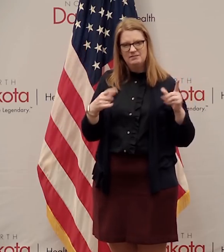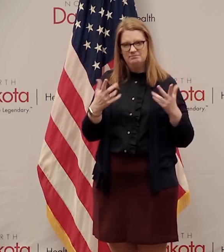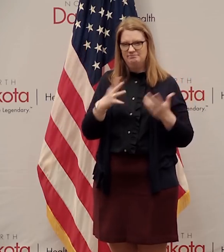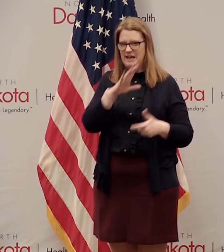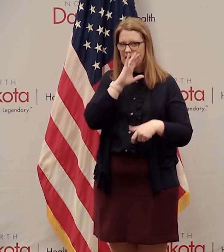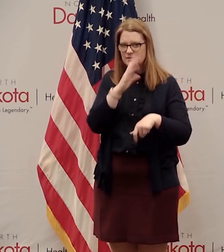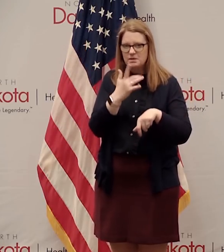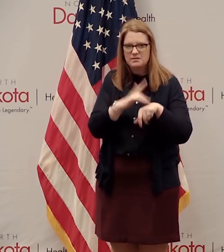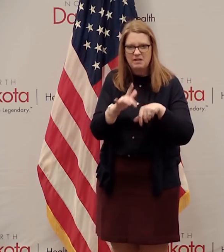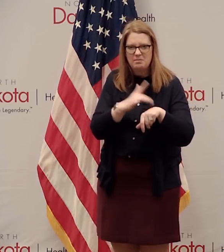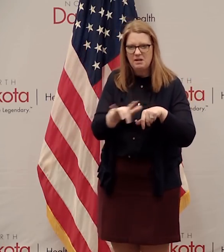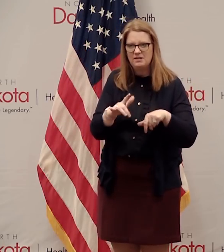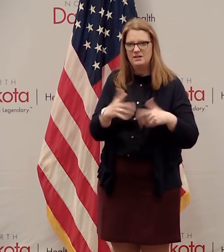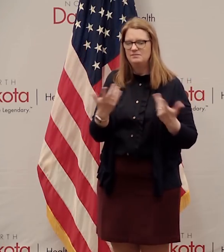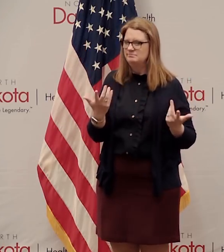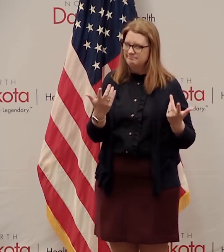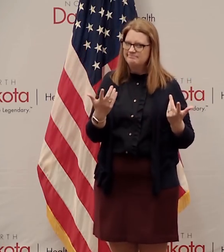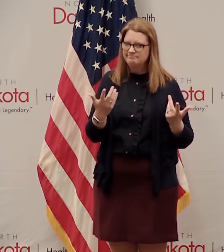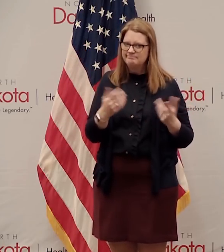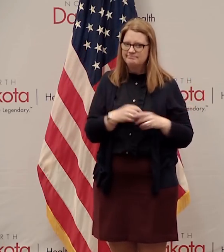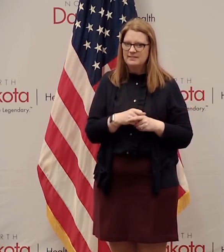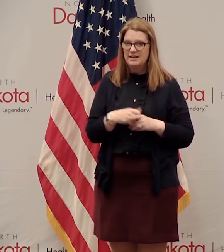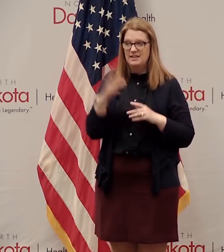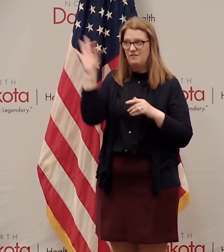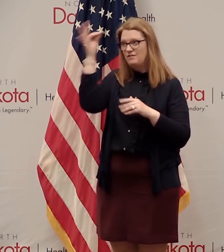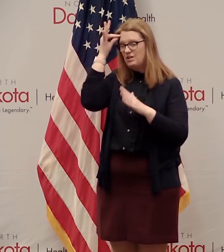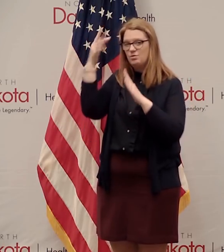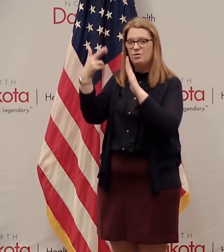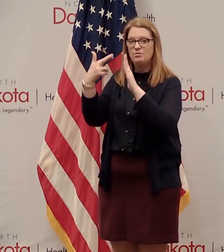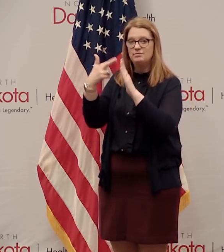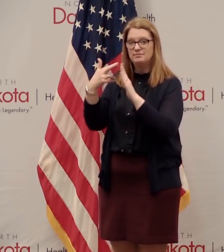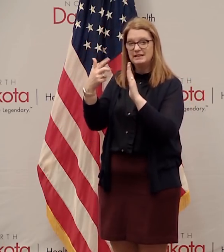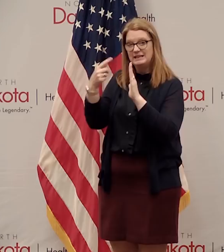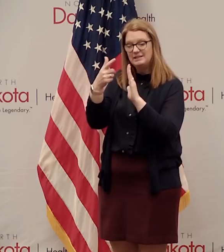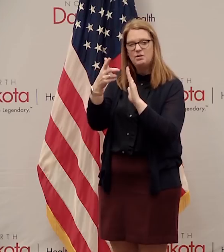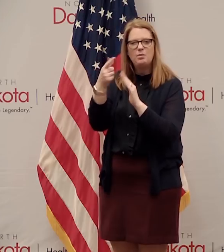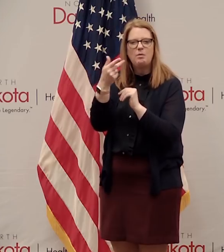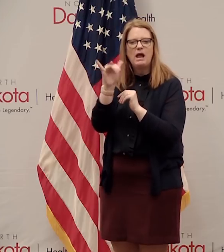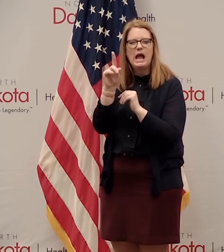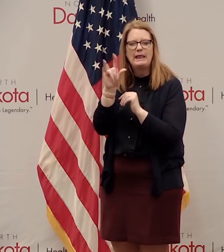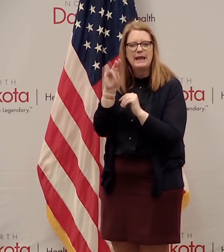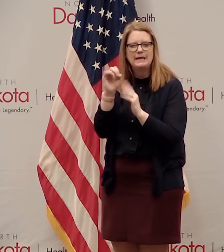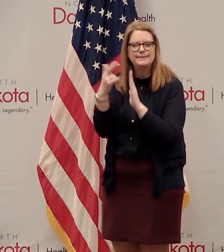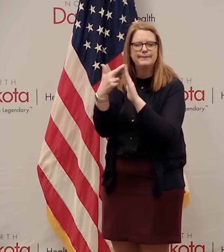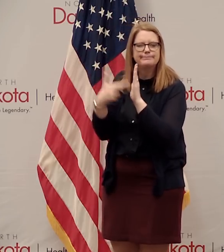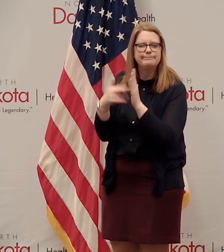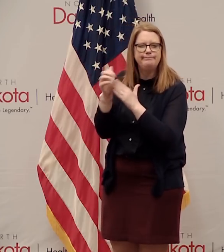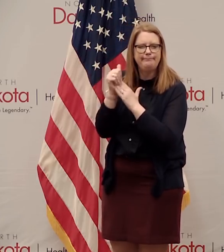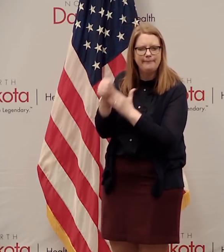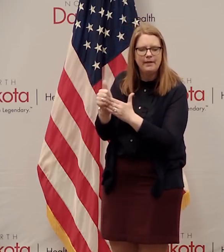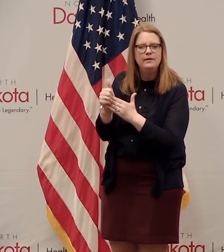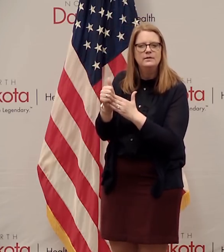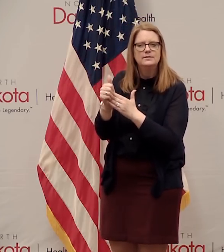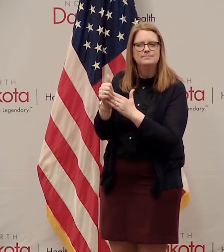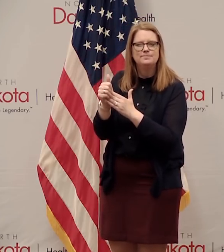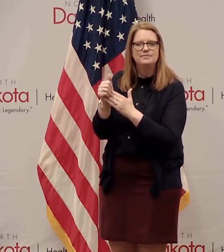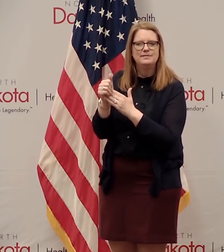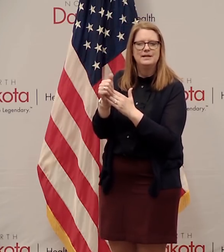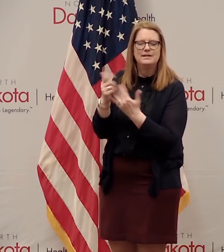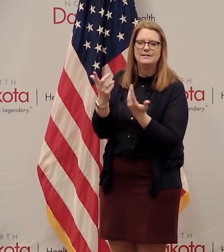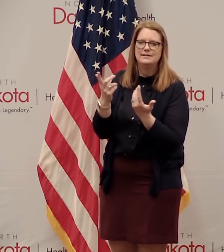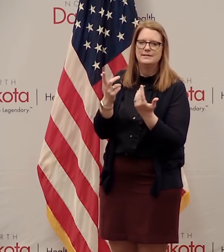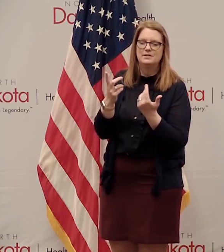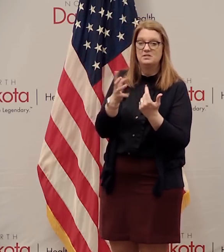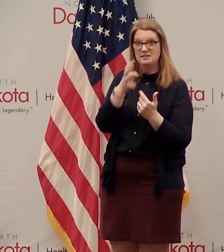capacity. We again, the federal guidelines are guidelines, they're not rules. We'll make decisions for North Dakota that are best for North Dakota,